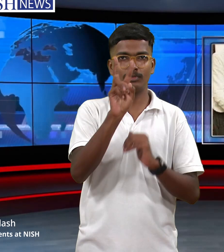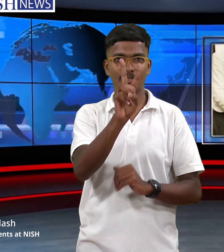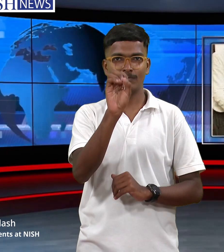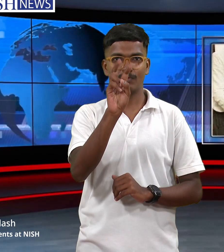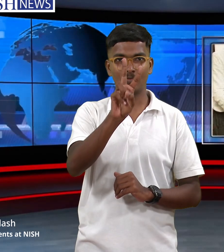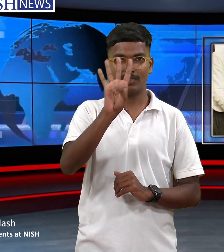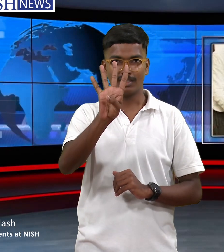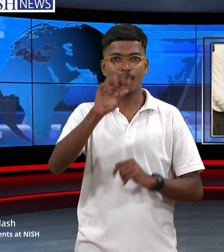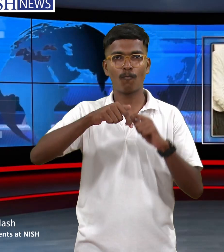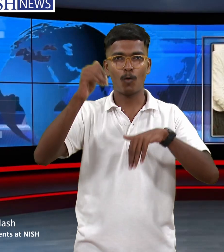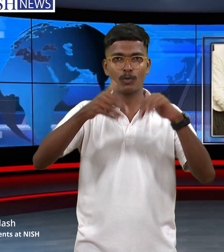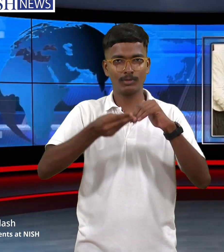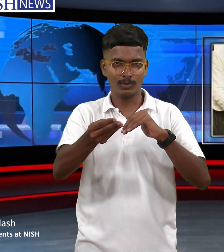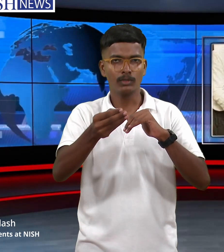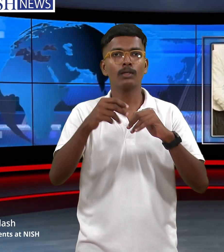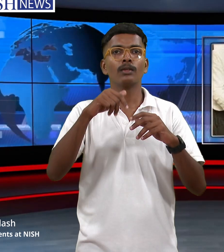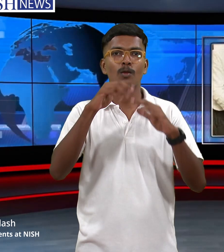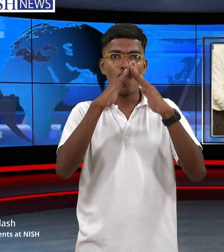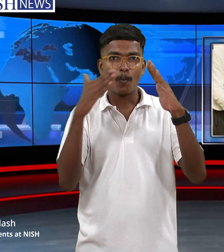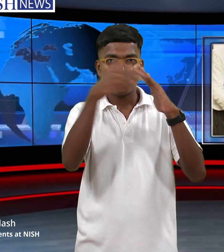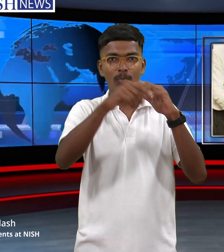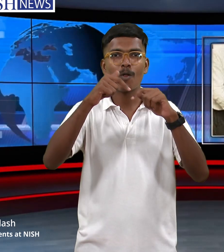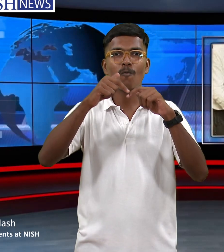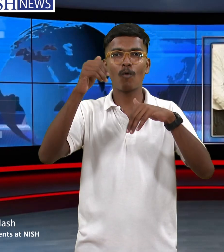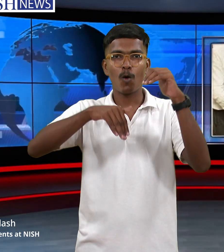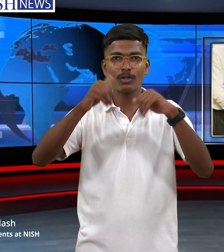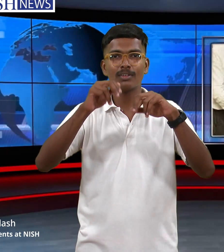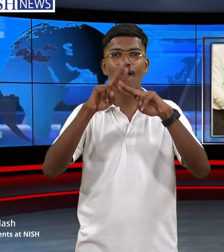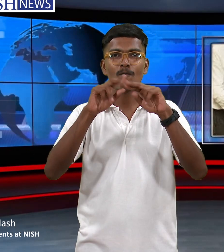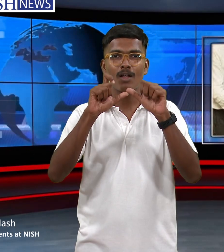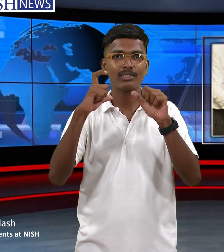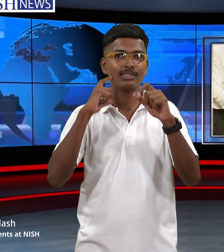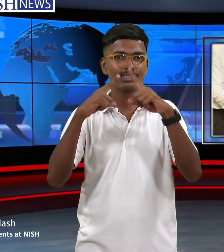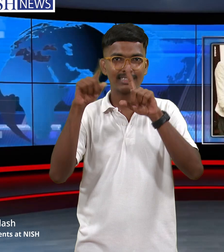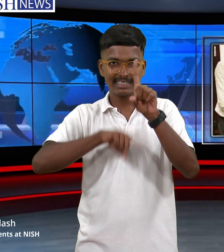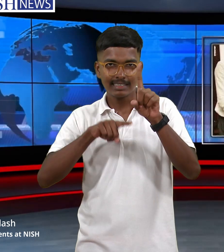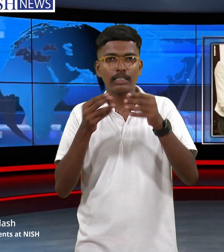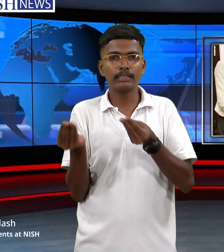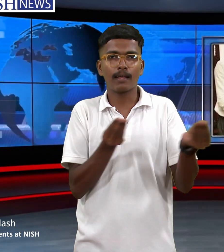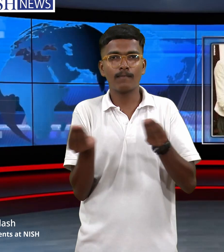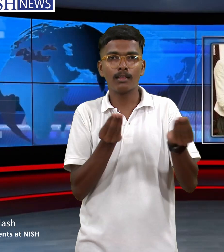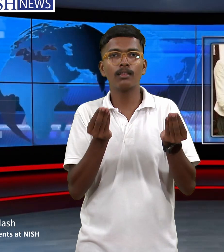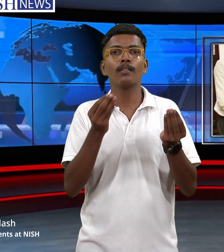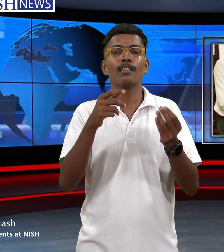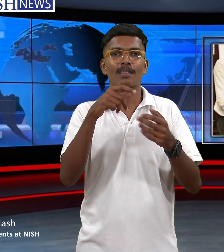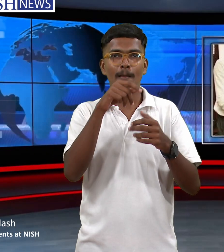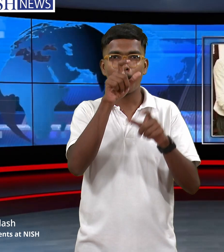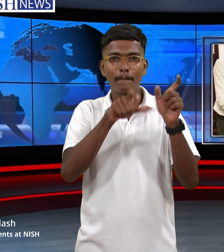home voting for the elderly and the persons with disabilities in the 2024 Lok Sabha elections. Voters